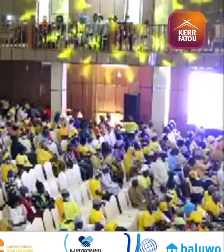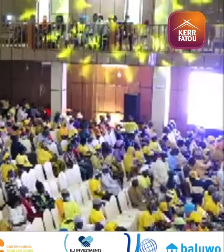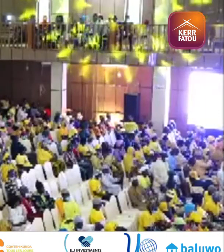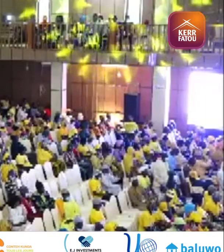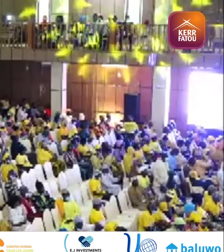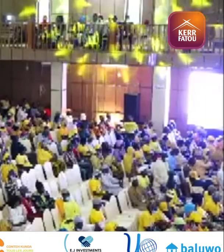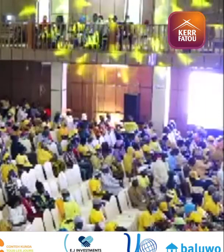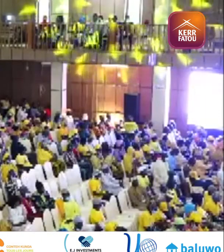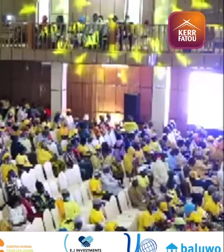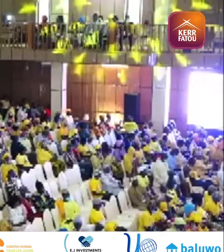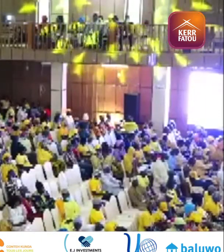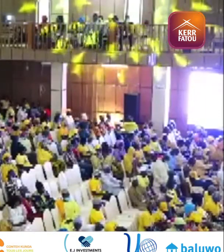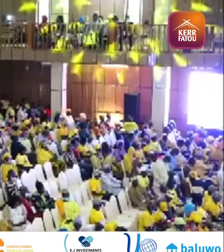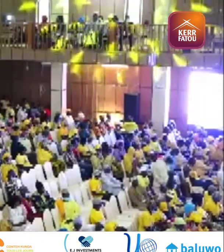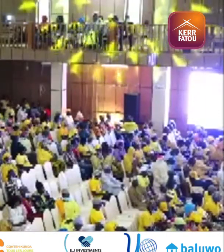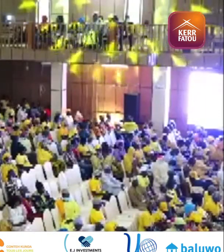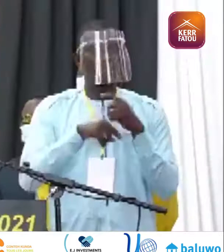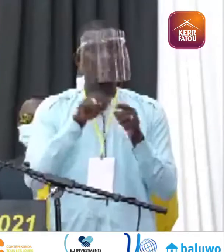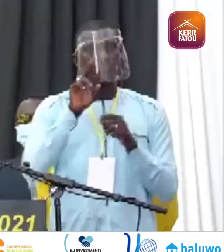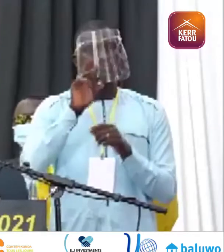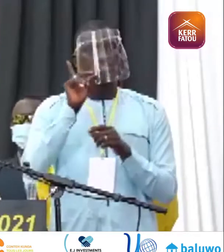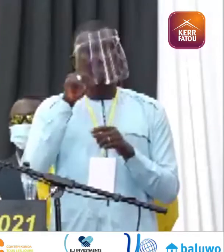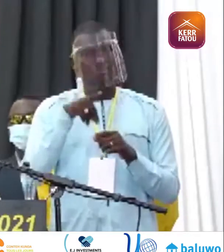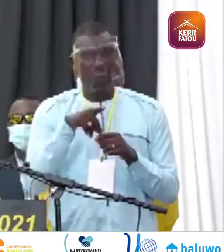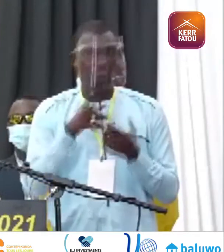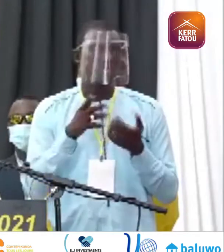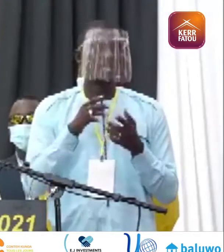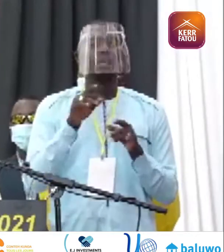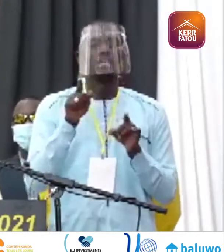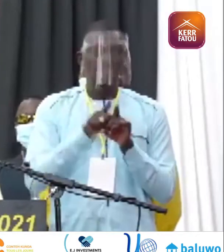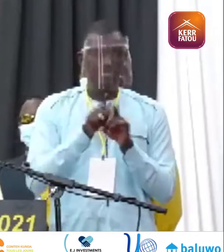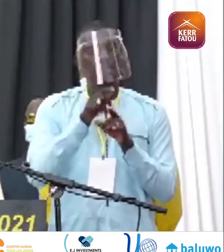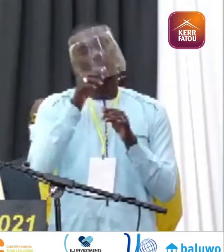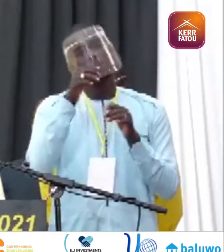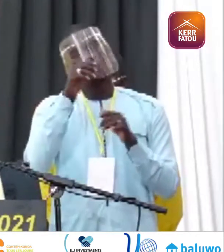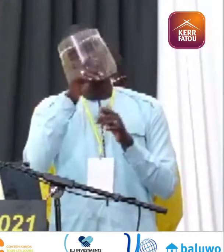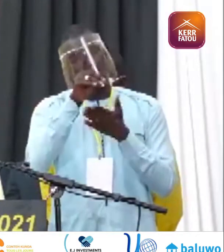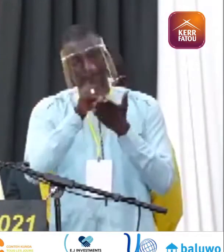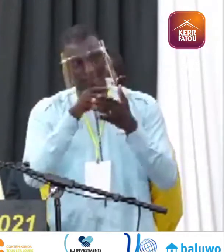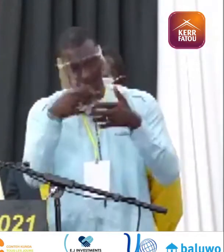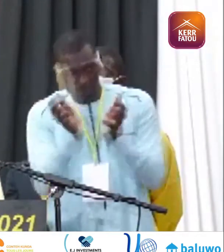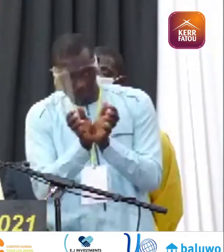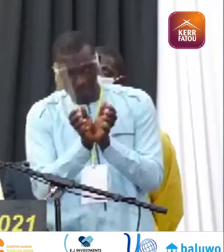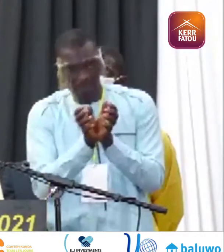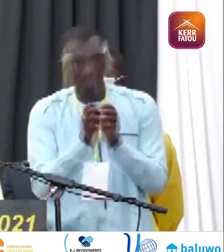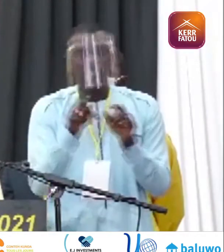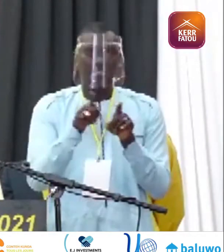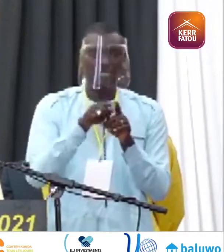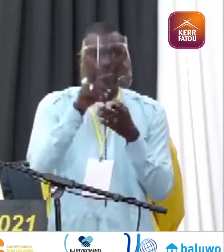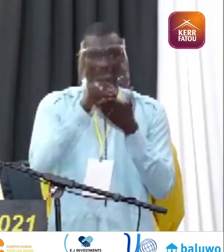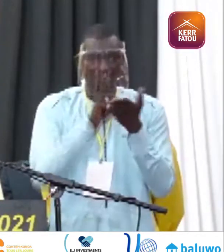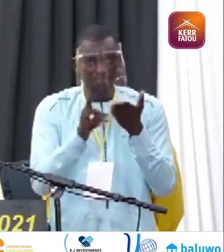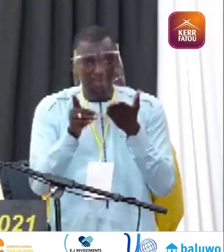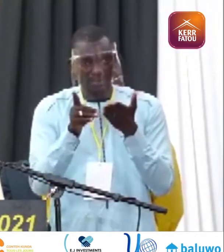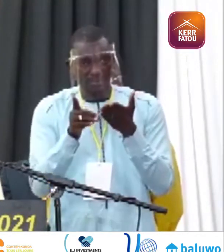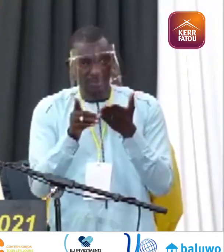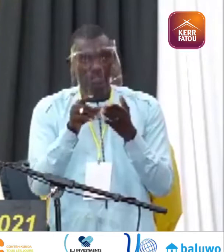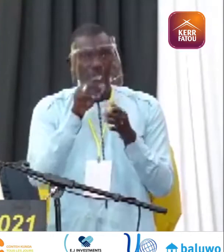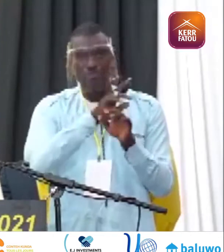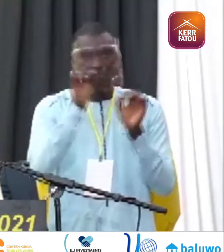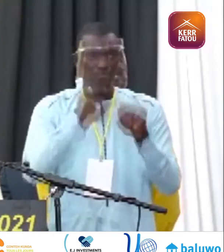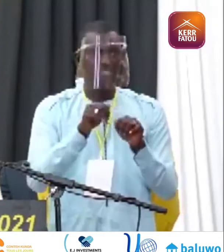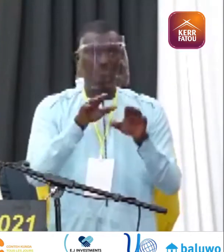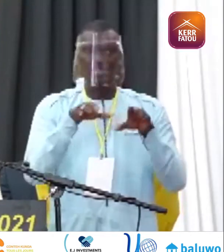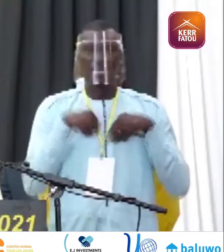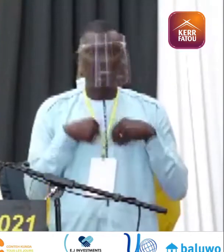anti-UDP activities. As a party, that was unacceptable. As a party, we cannot